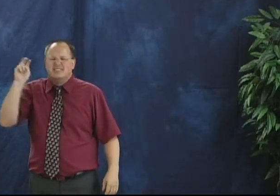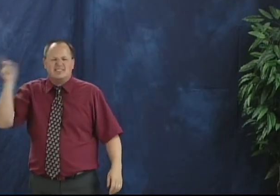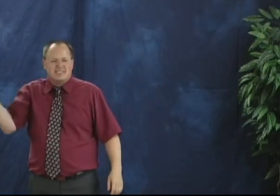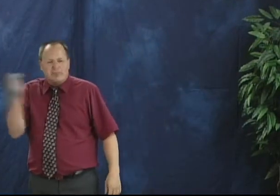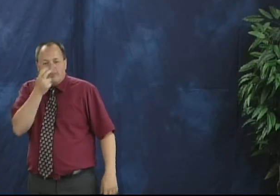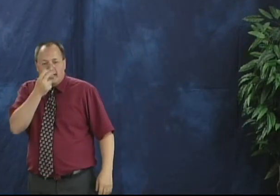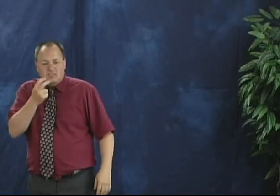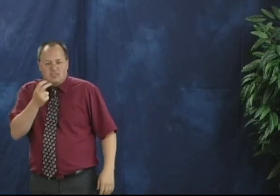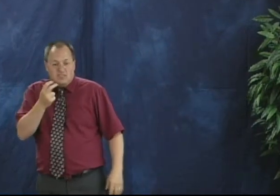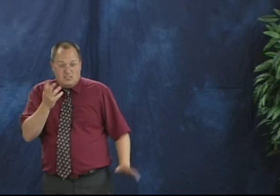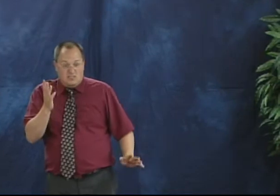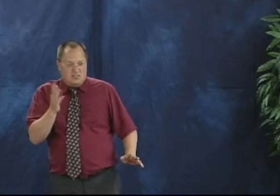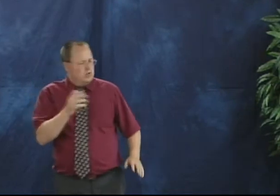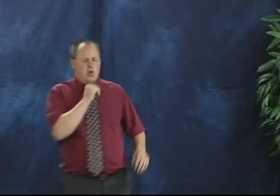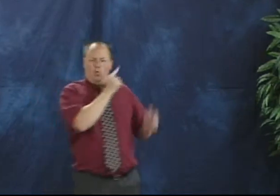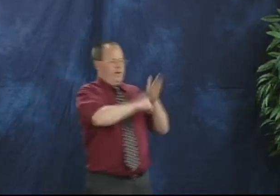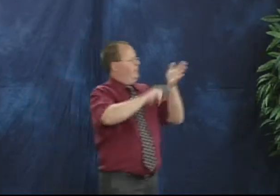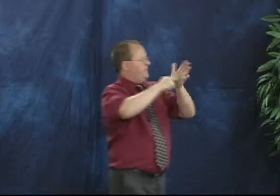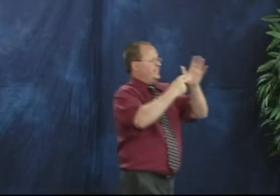He did not see that he was spiritually poor.